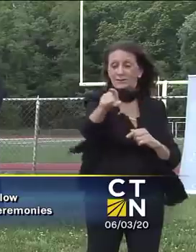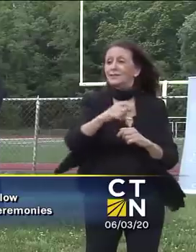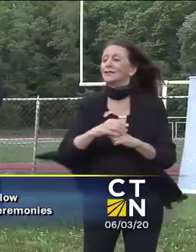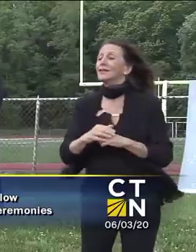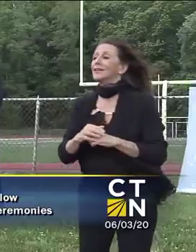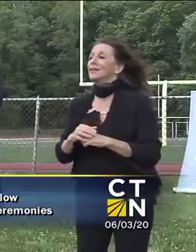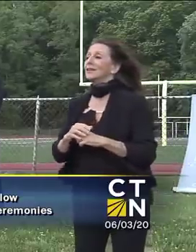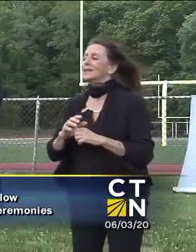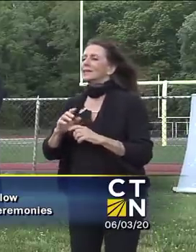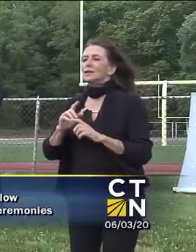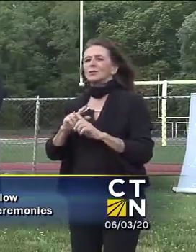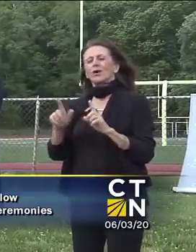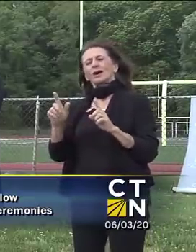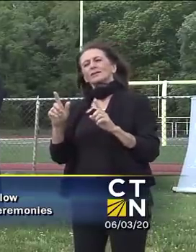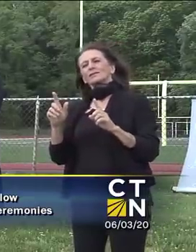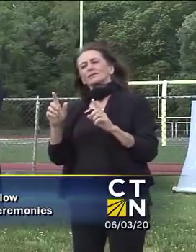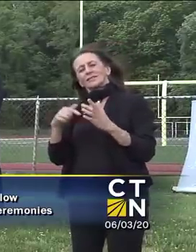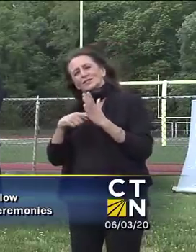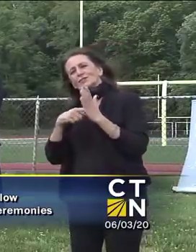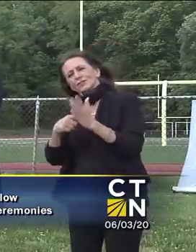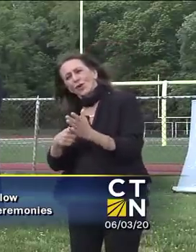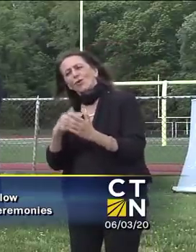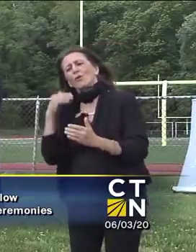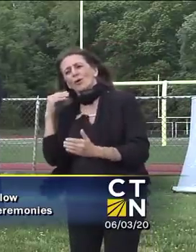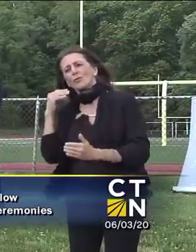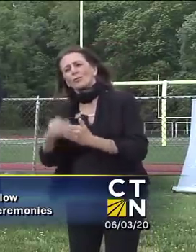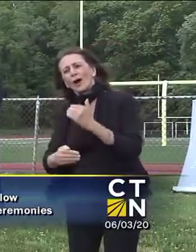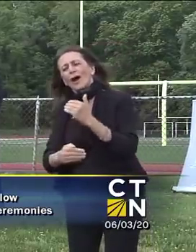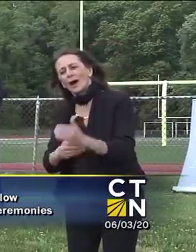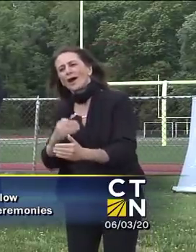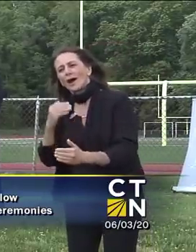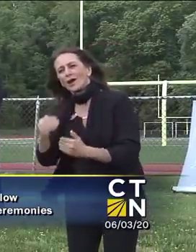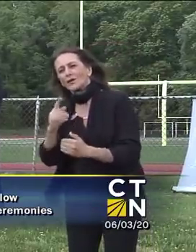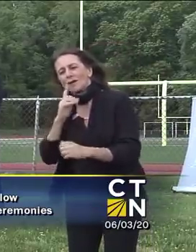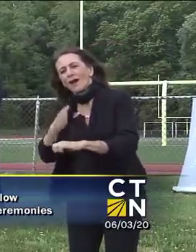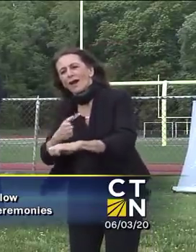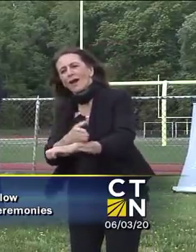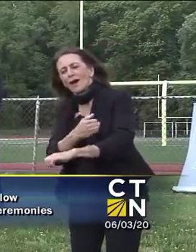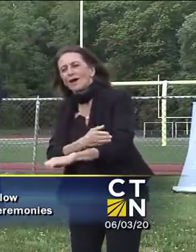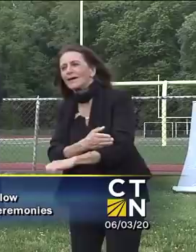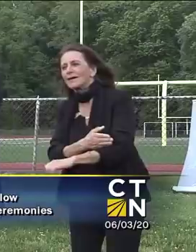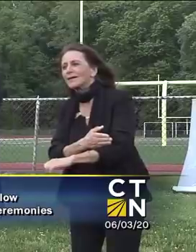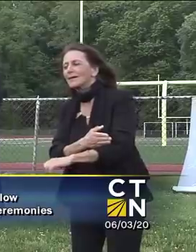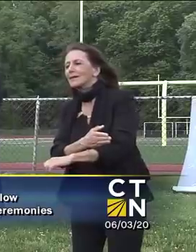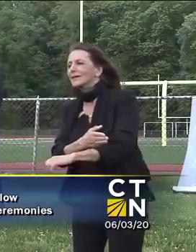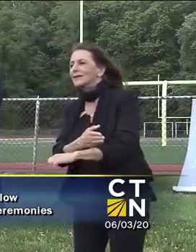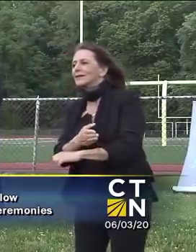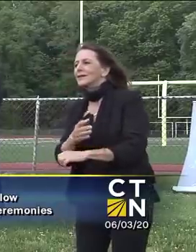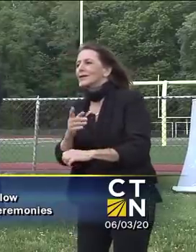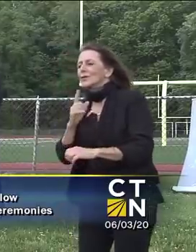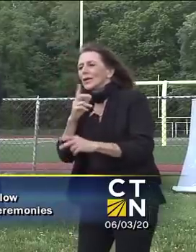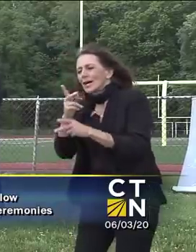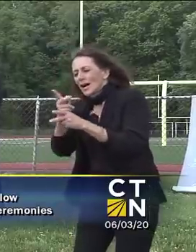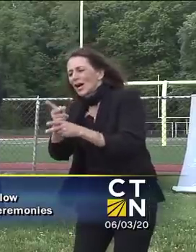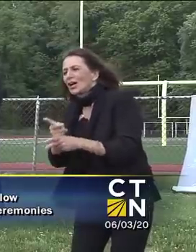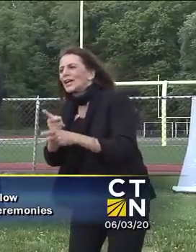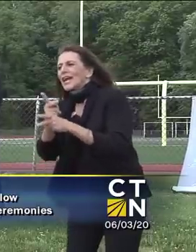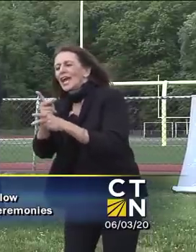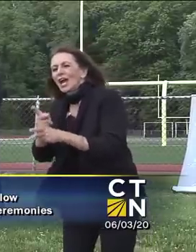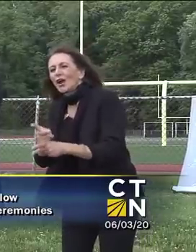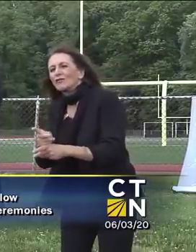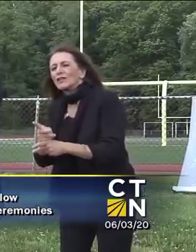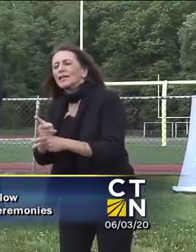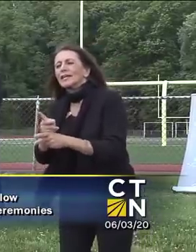But it's a sign of progress. It's a sign that we're doing cautiously getting back to a